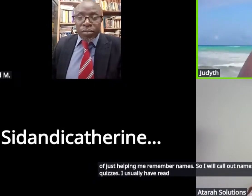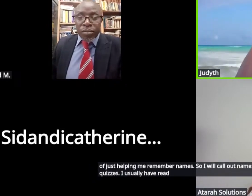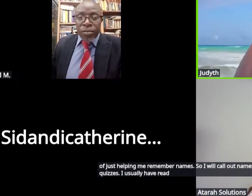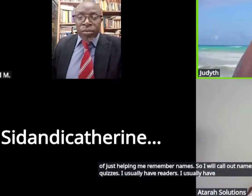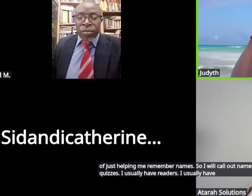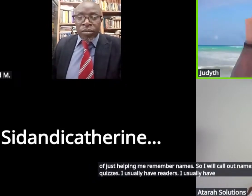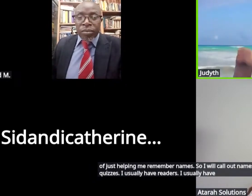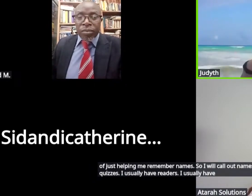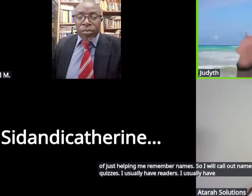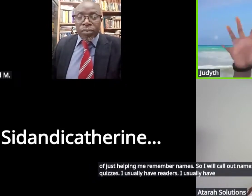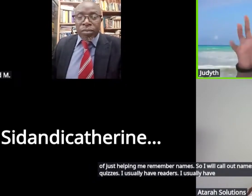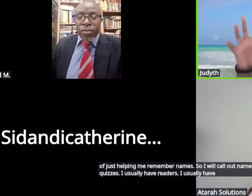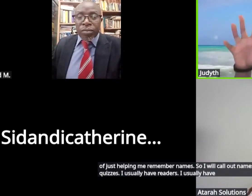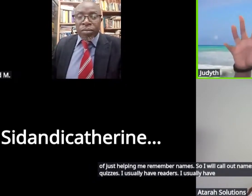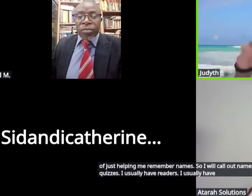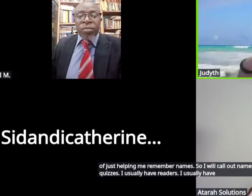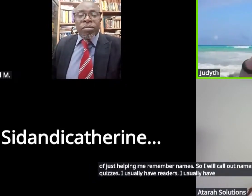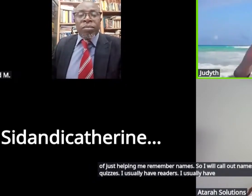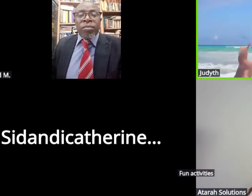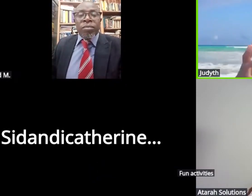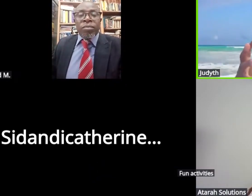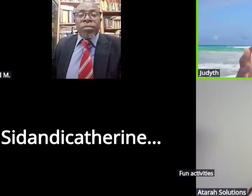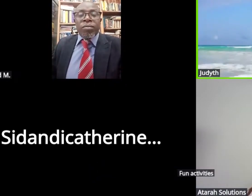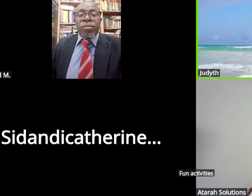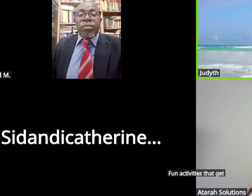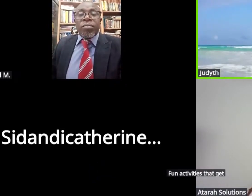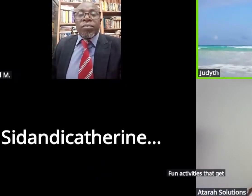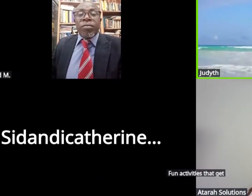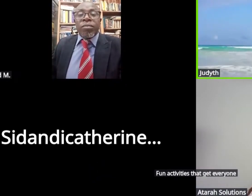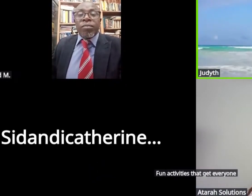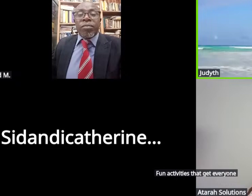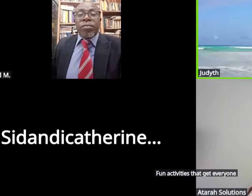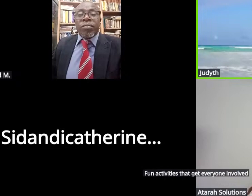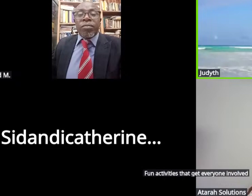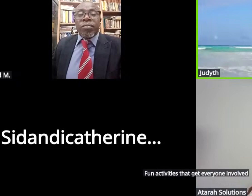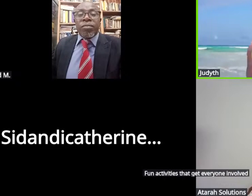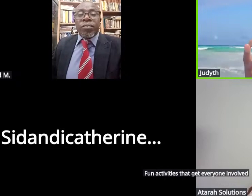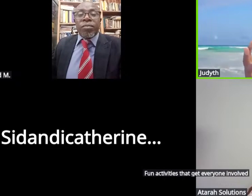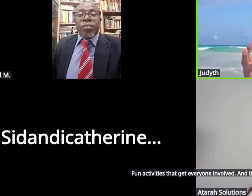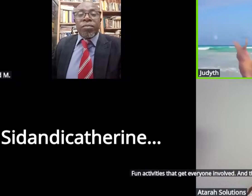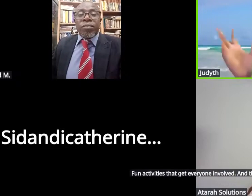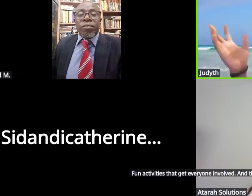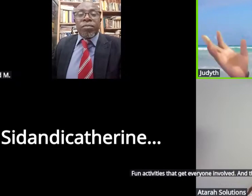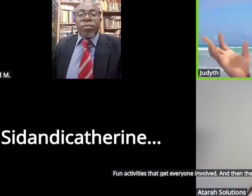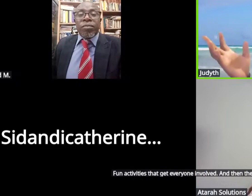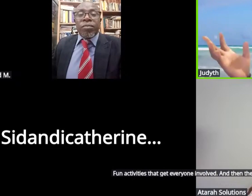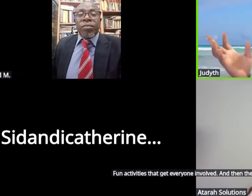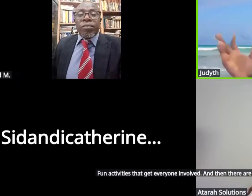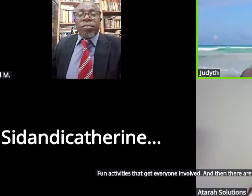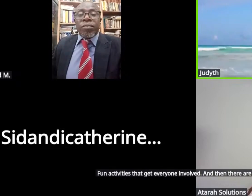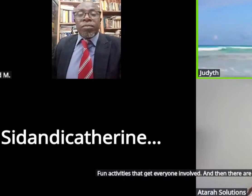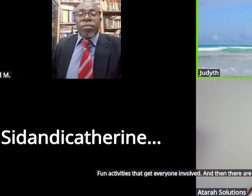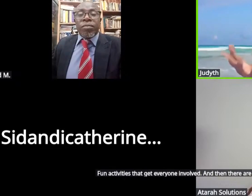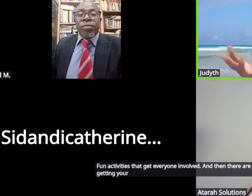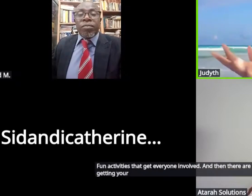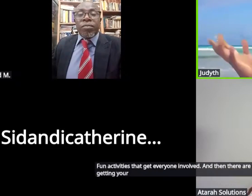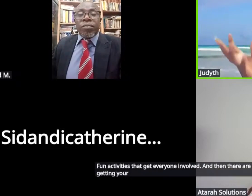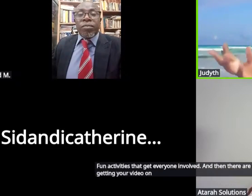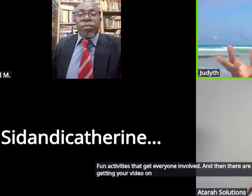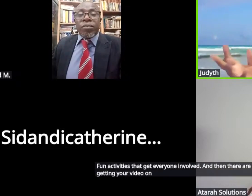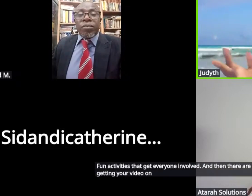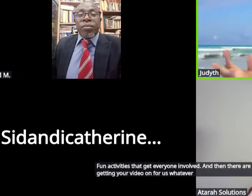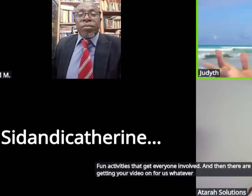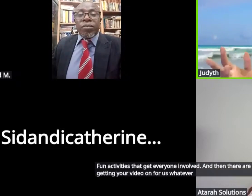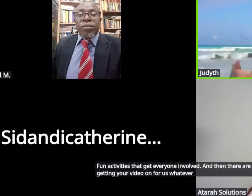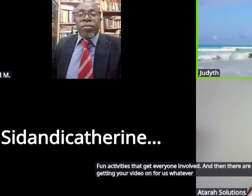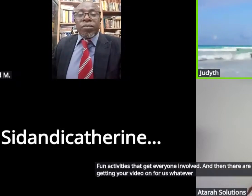have fun activities that get everyone involved. And then there are also rewards for getting your video on for as whatever time